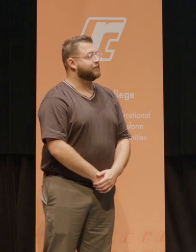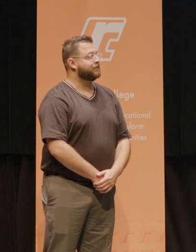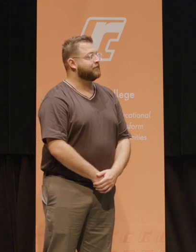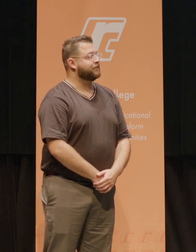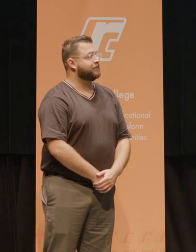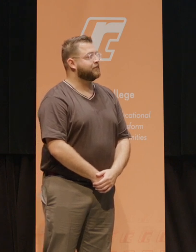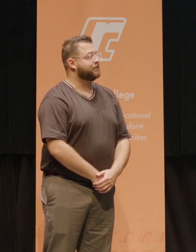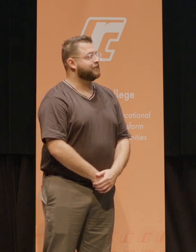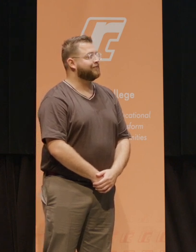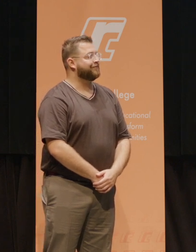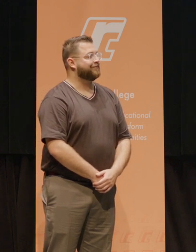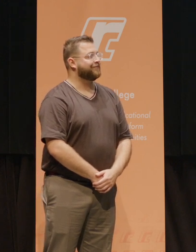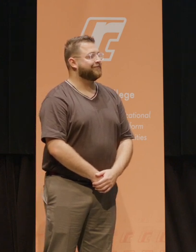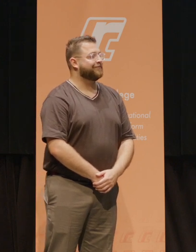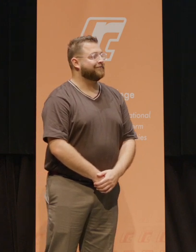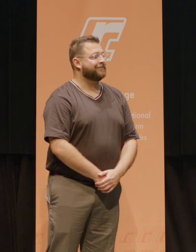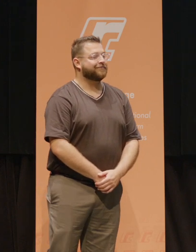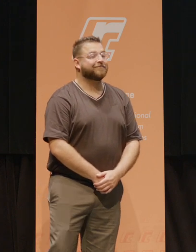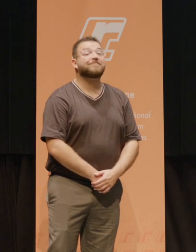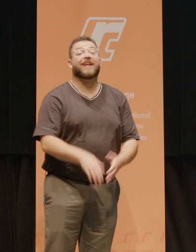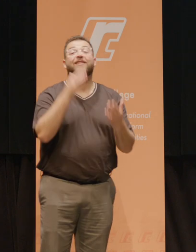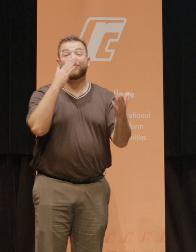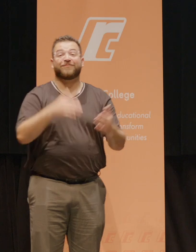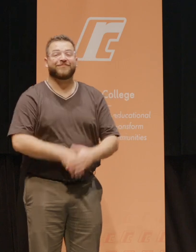the end for us. Thank you so much for your time. Please stay connected. Take care.